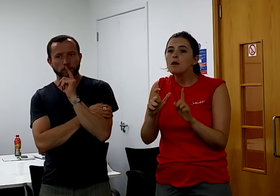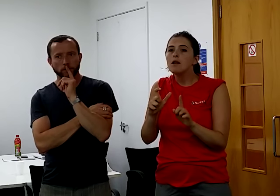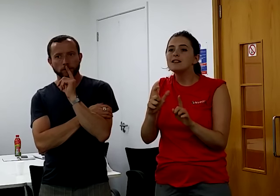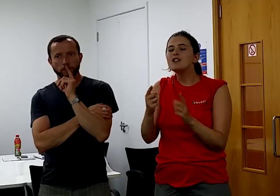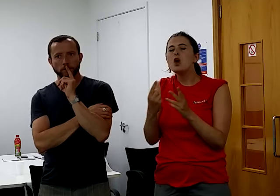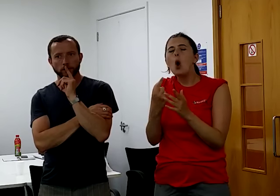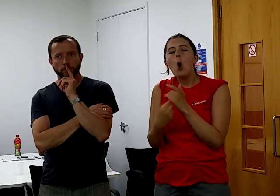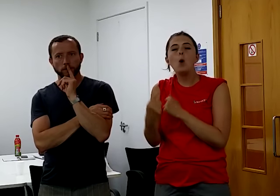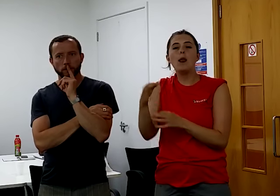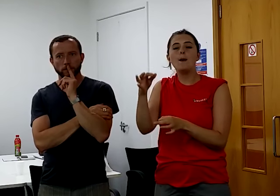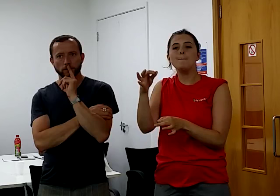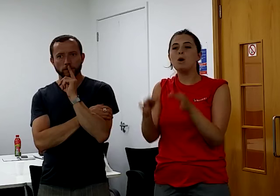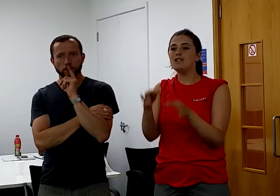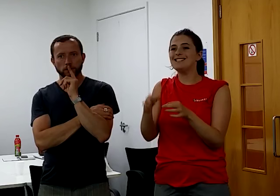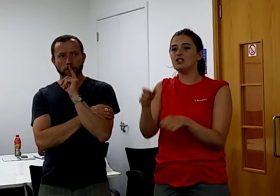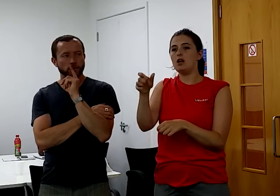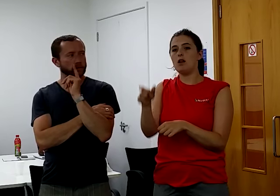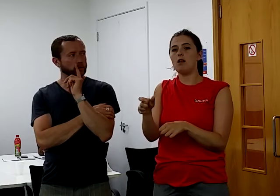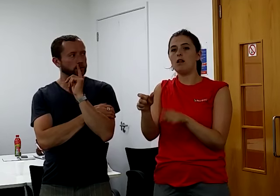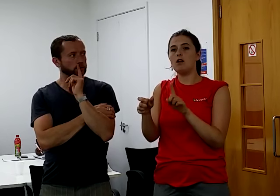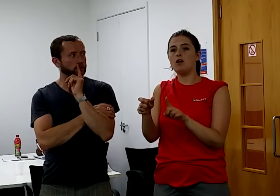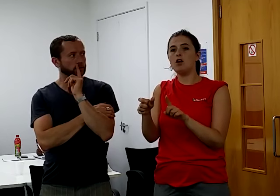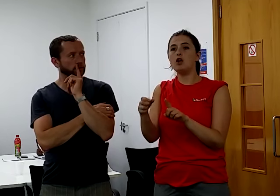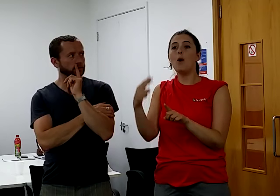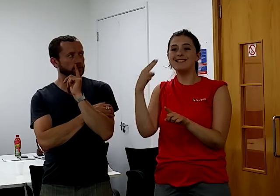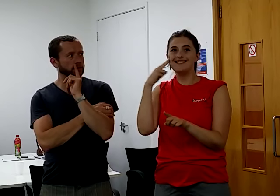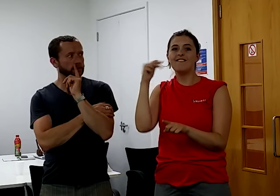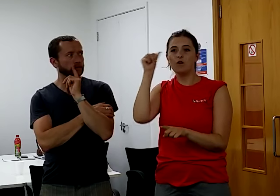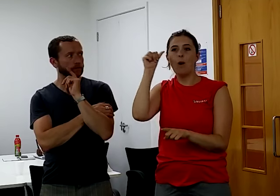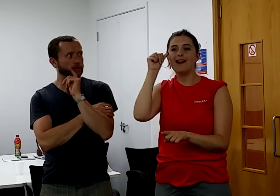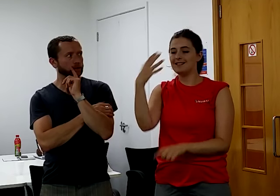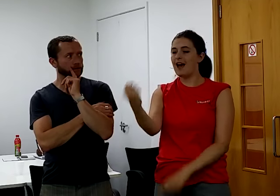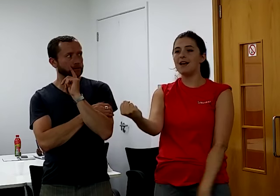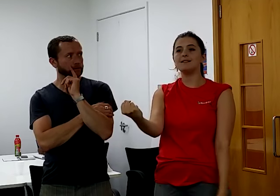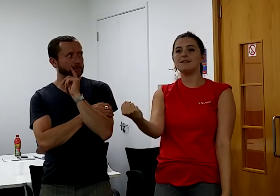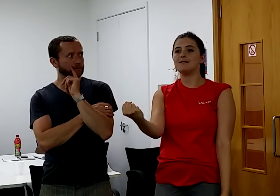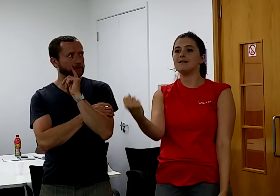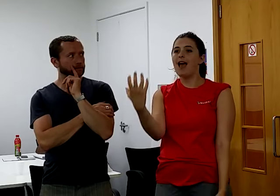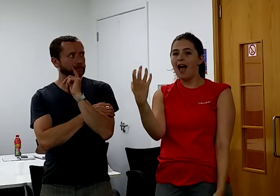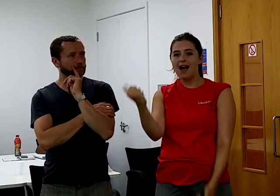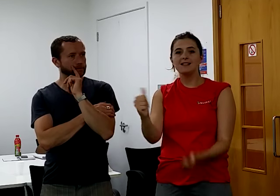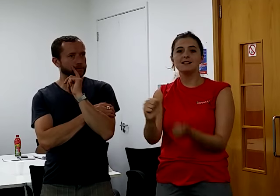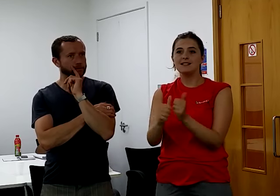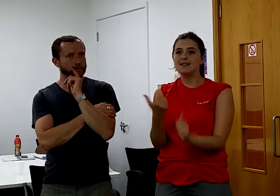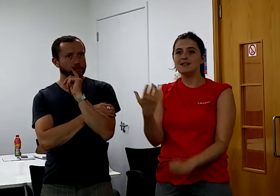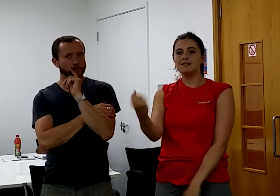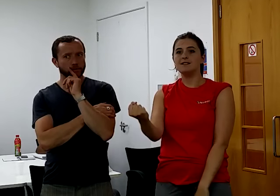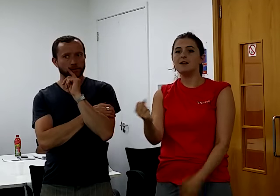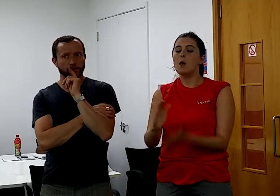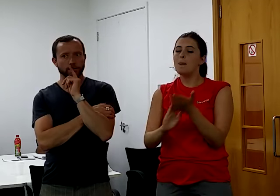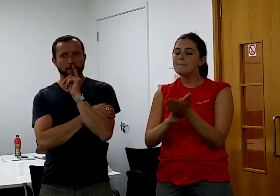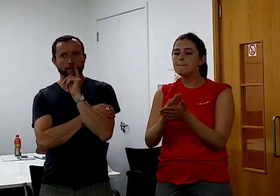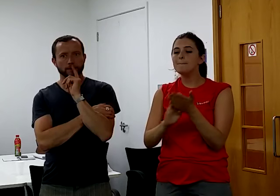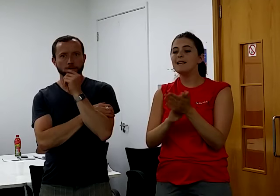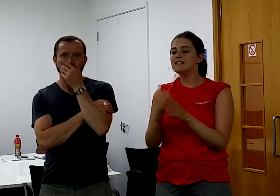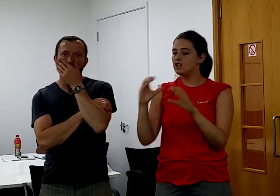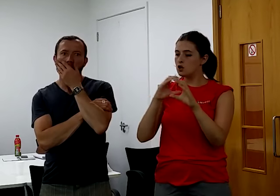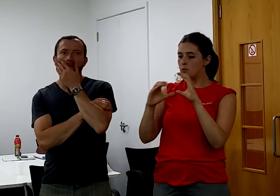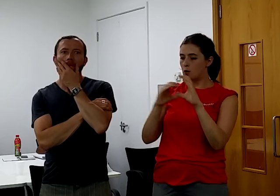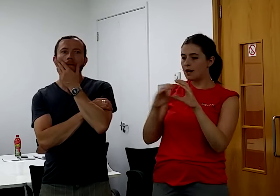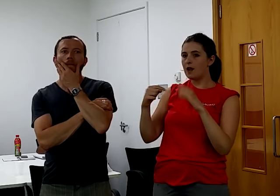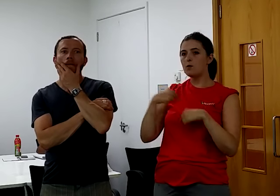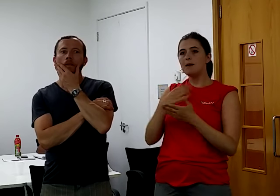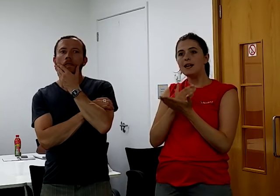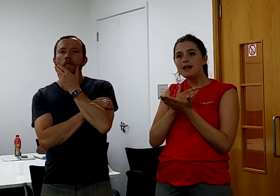only politician I've ever met who has deaf awareness skills. And by that I mean being able to